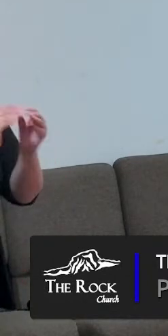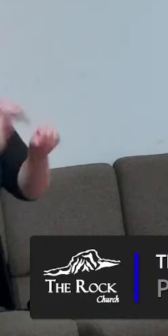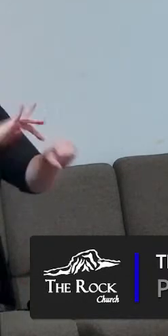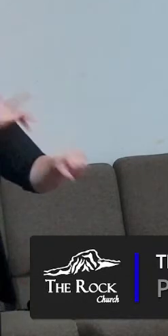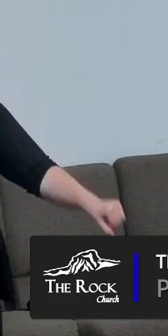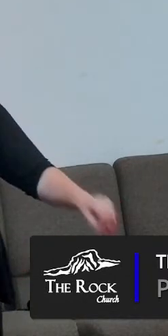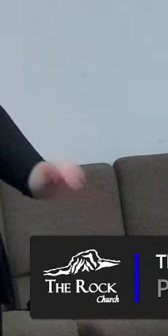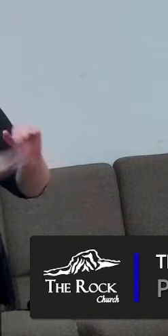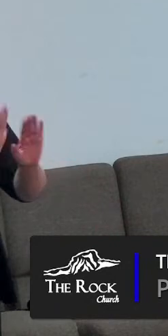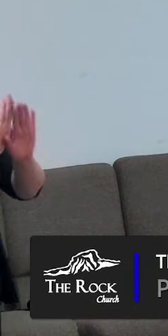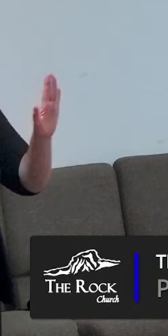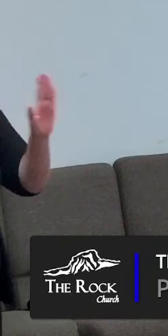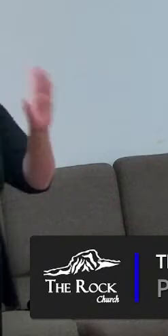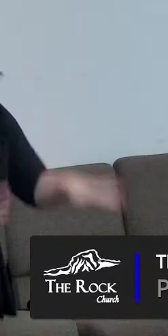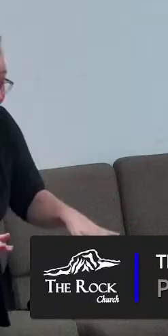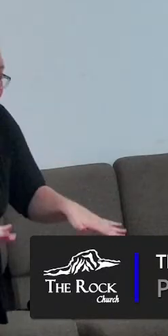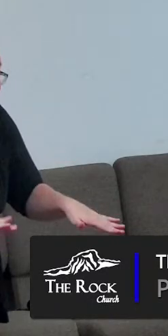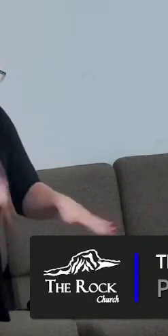down.